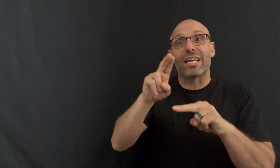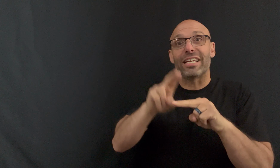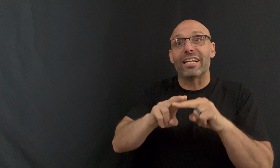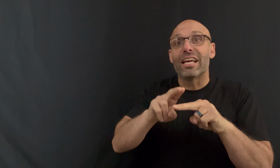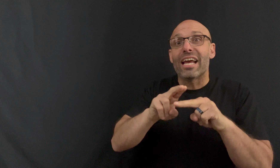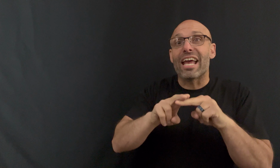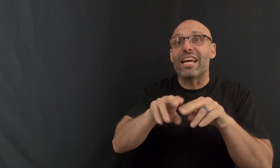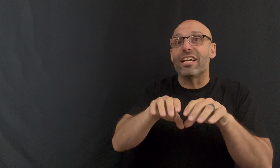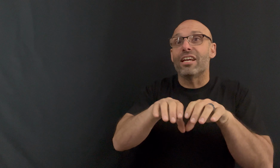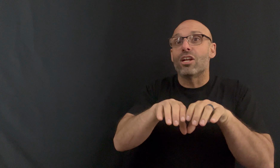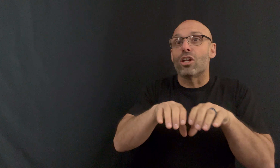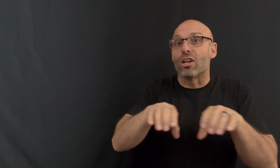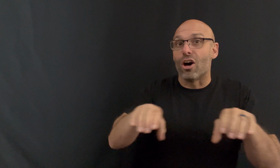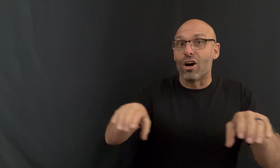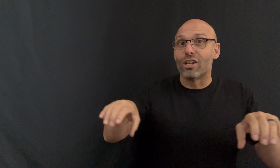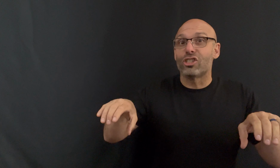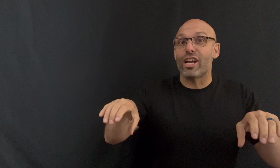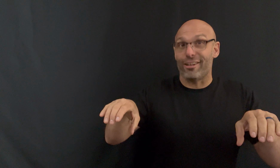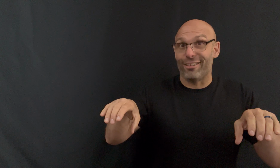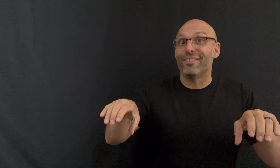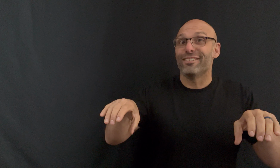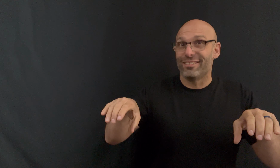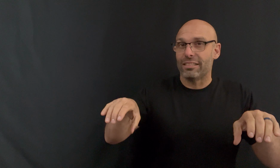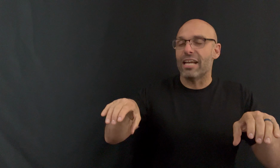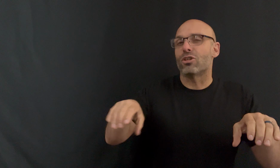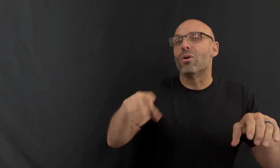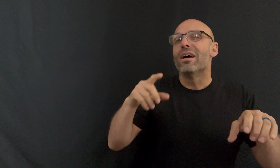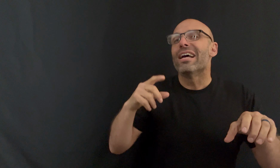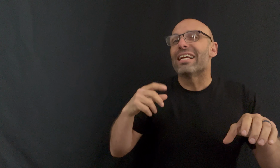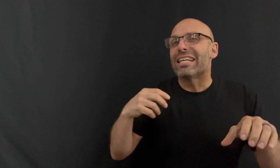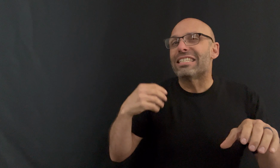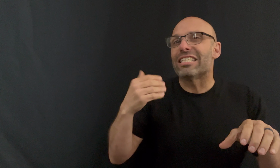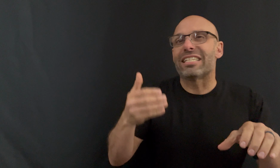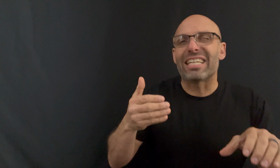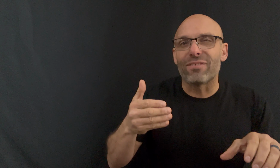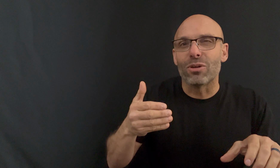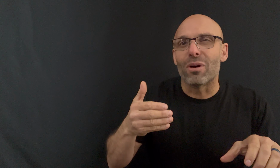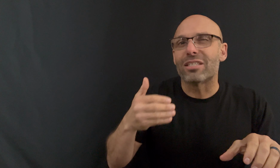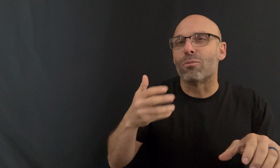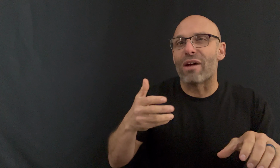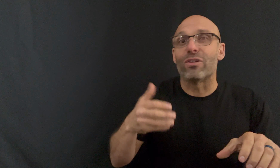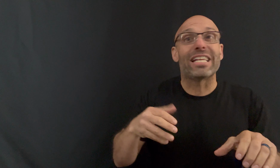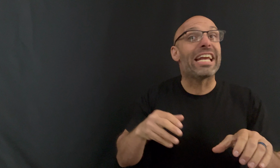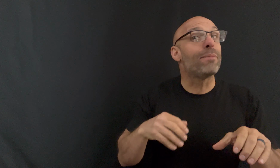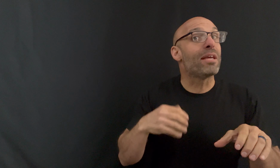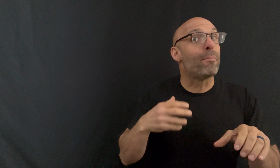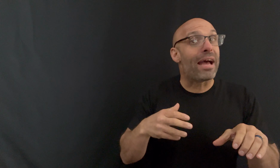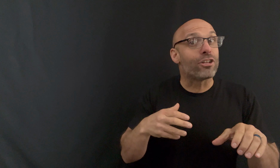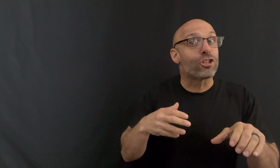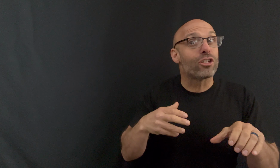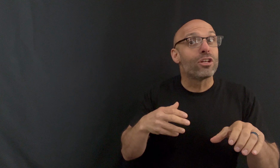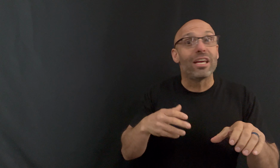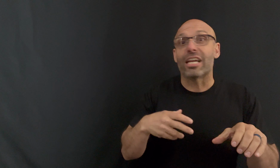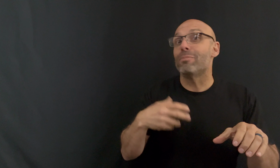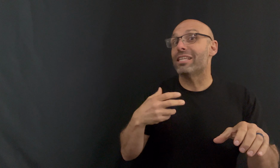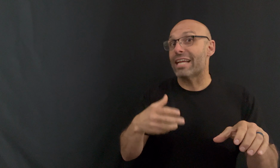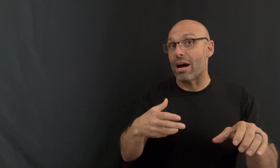representing a long chair. Okay, so just to give you some reference, it could be a bench, it could be the